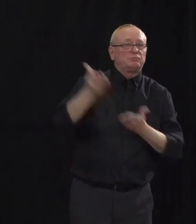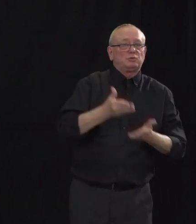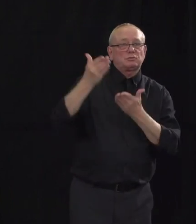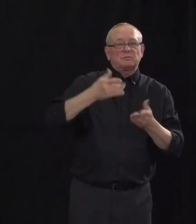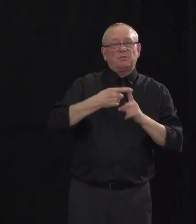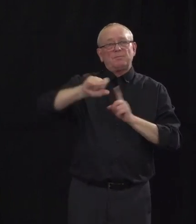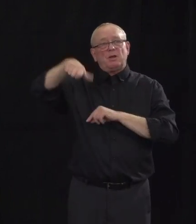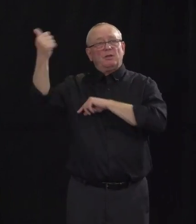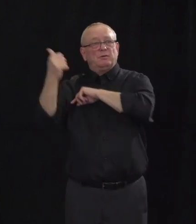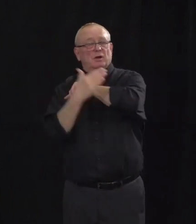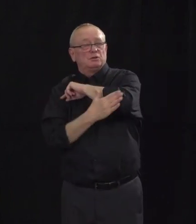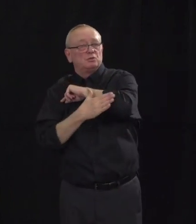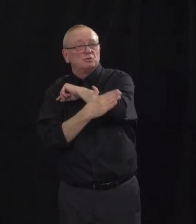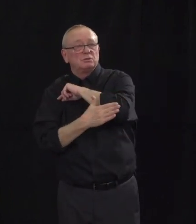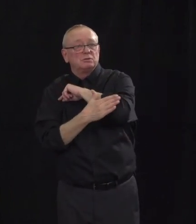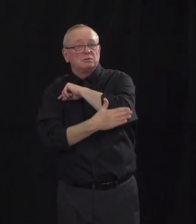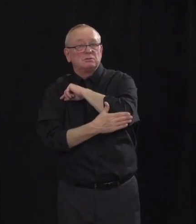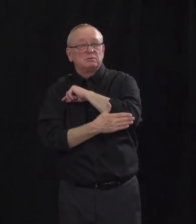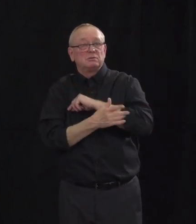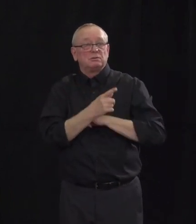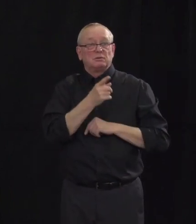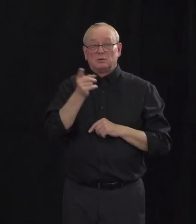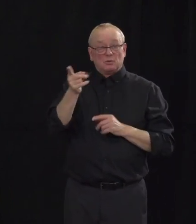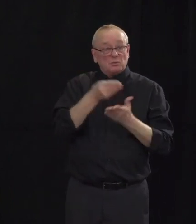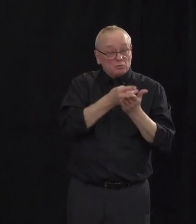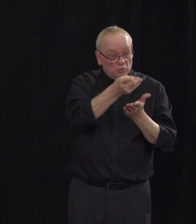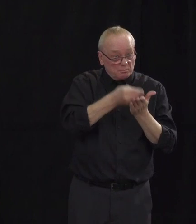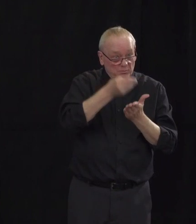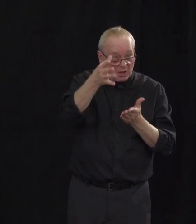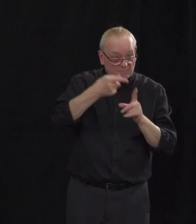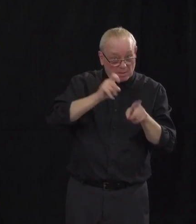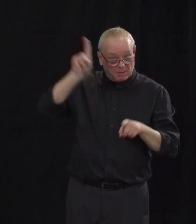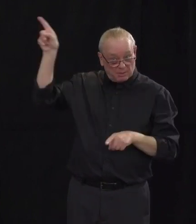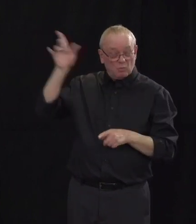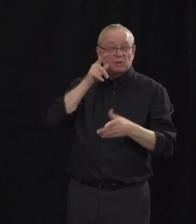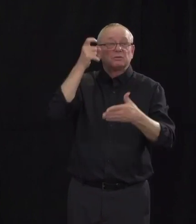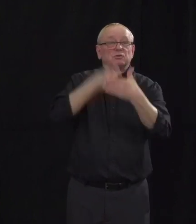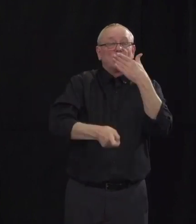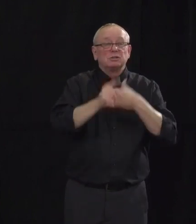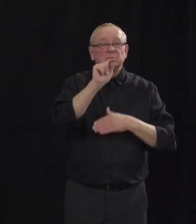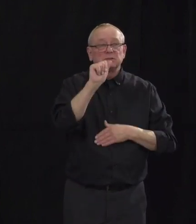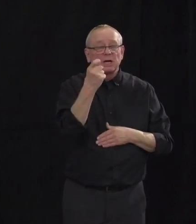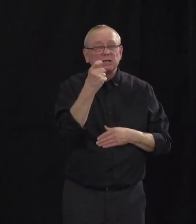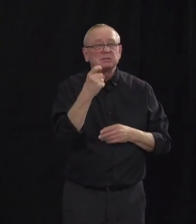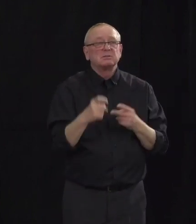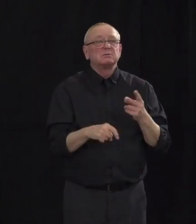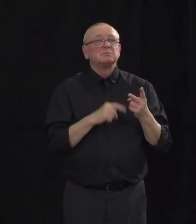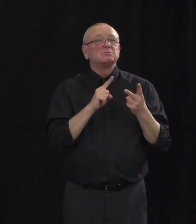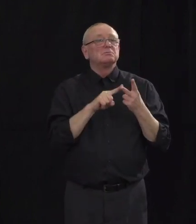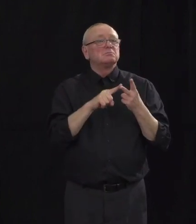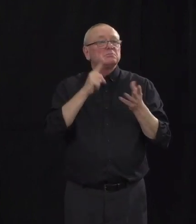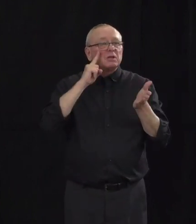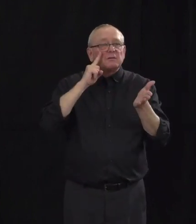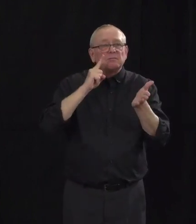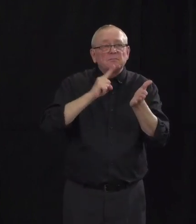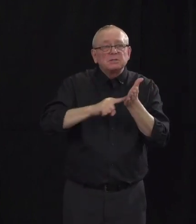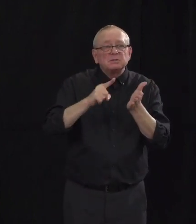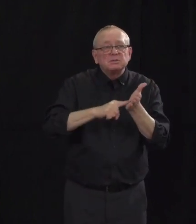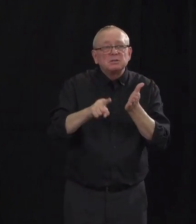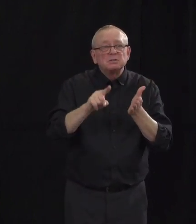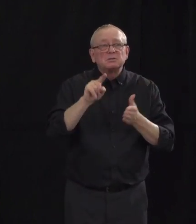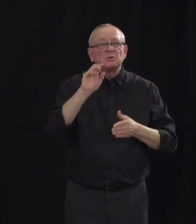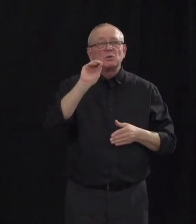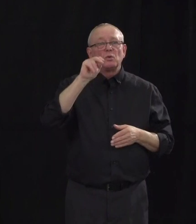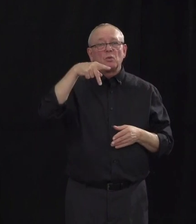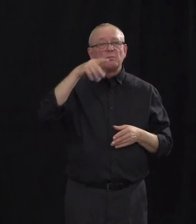investigation into dumping activity by OPEC into the North American market. I know that I believe 13 U.S. senators